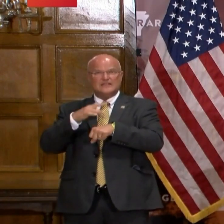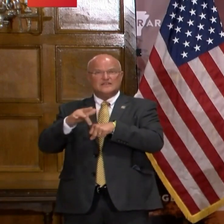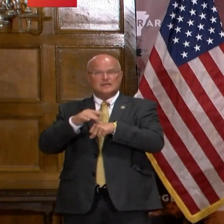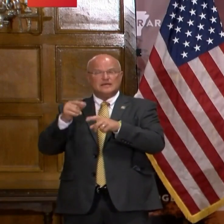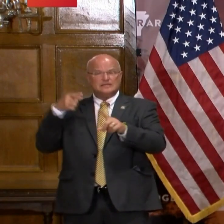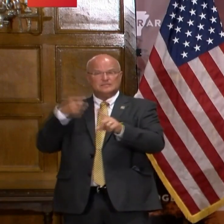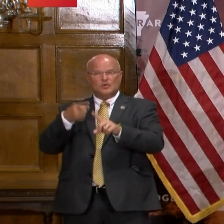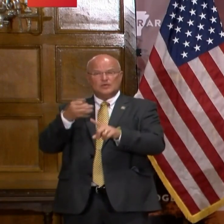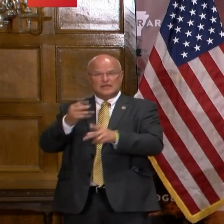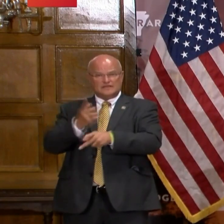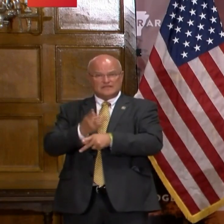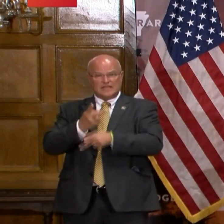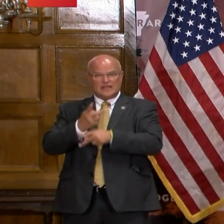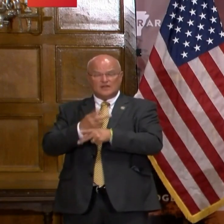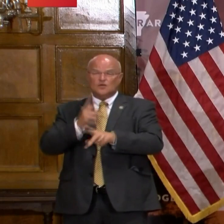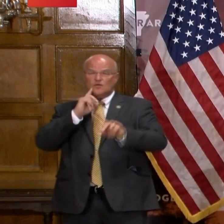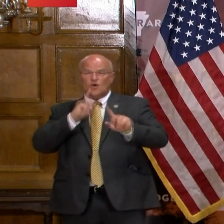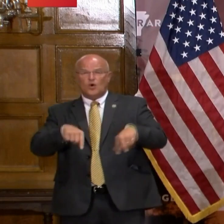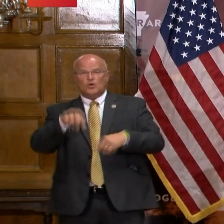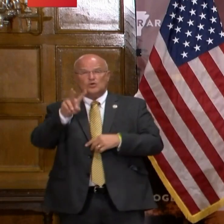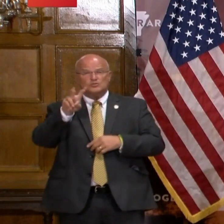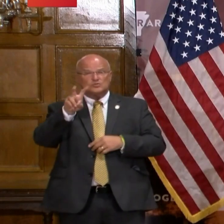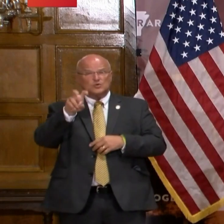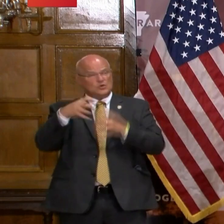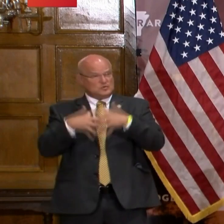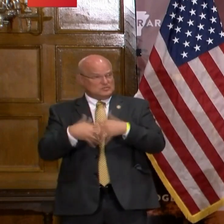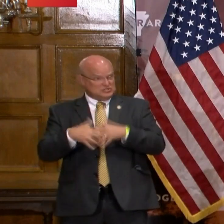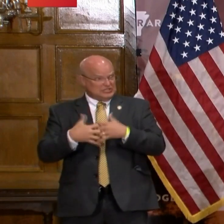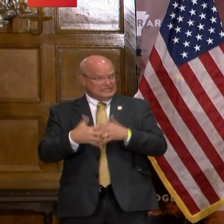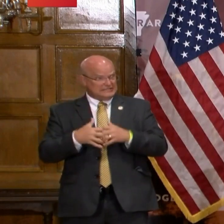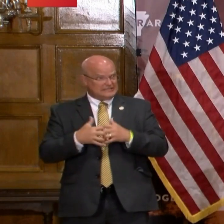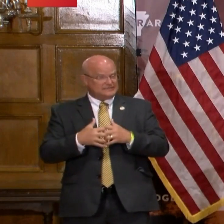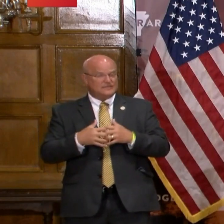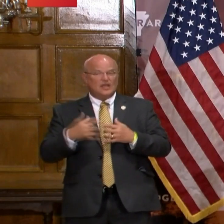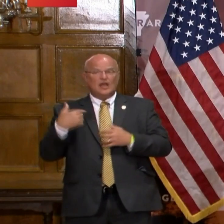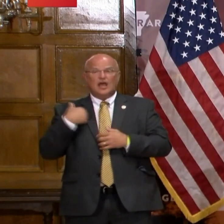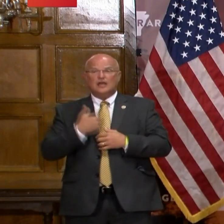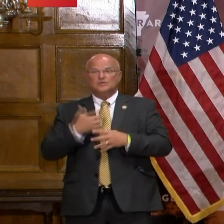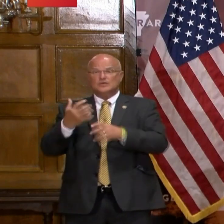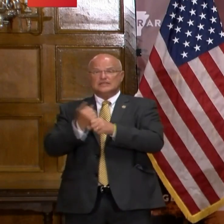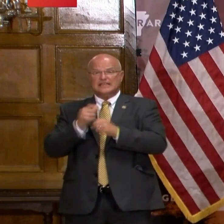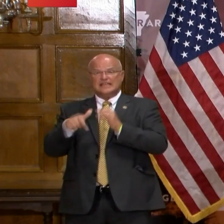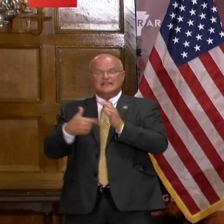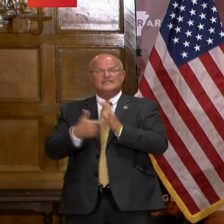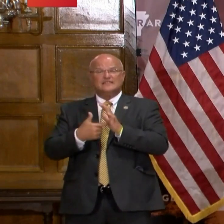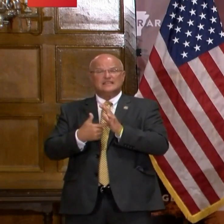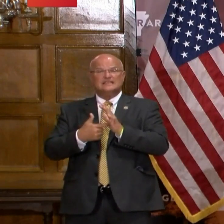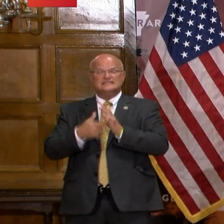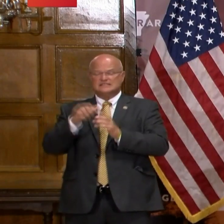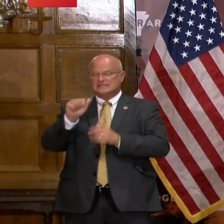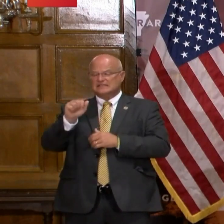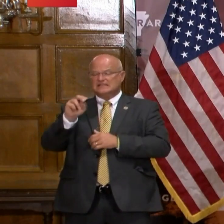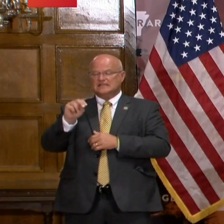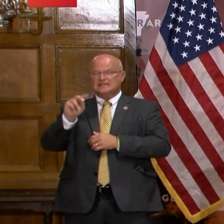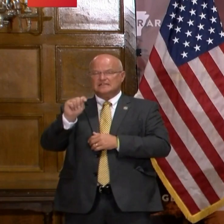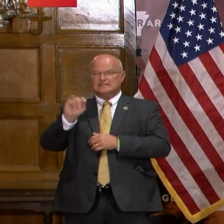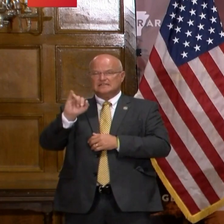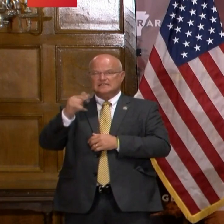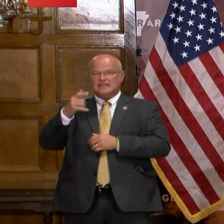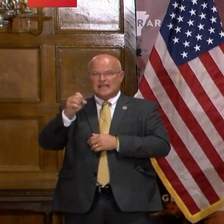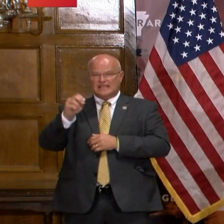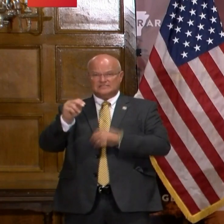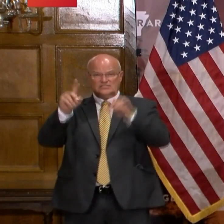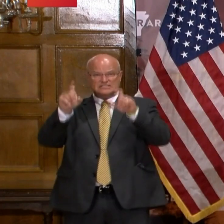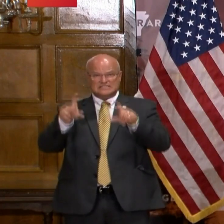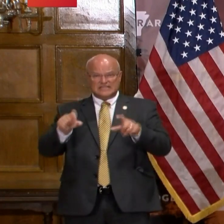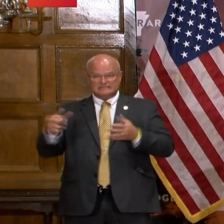as a point of care. We've ordered 200 of these machines. As we get these antigen test results